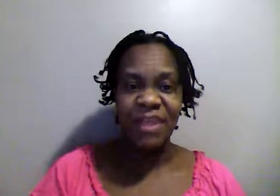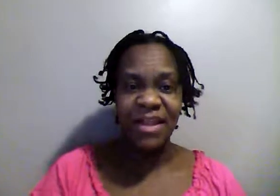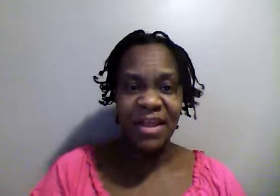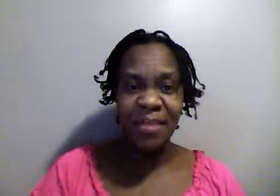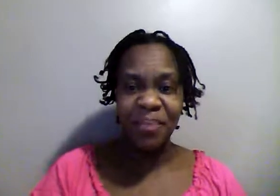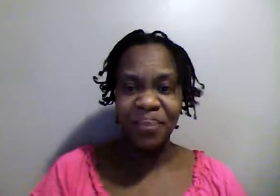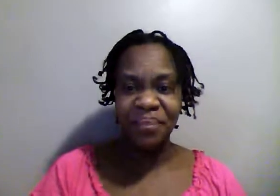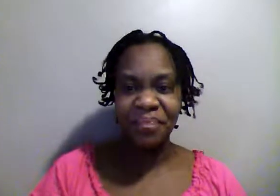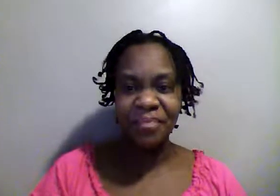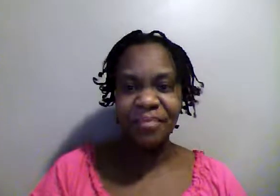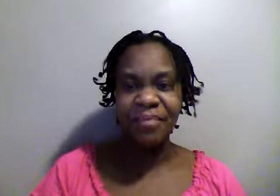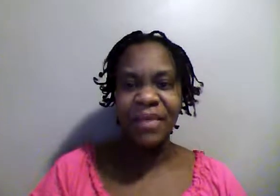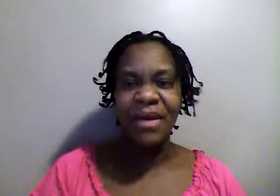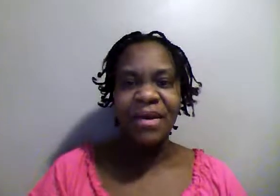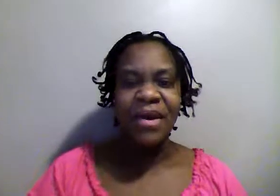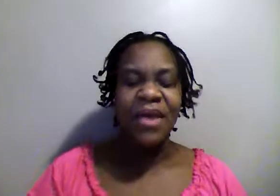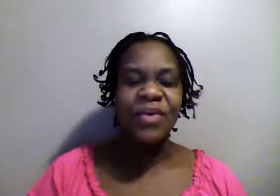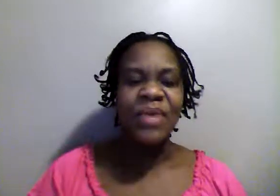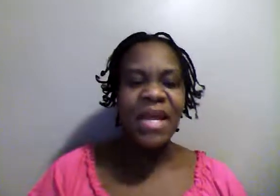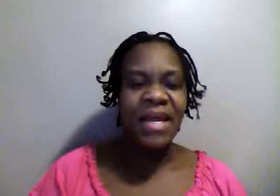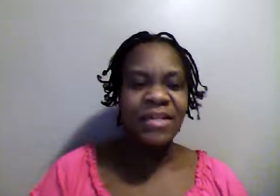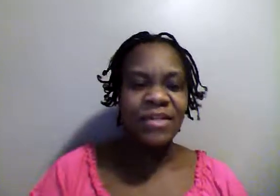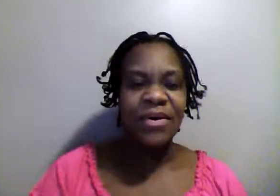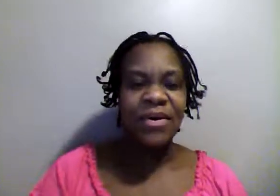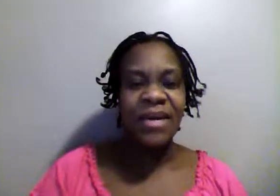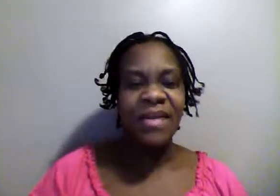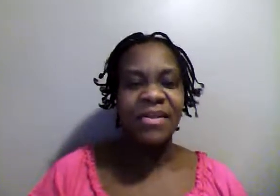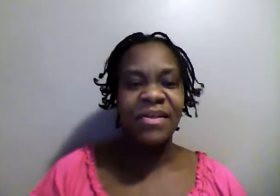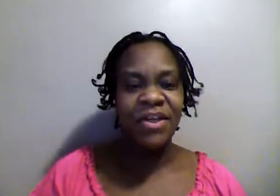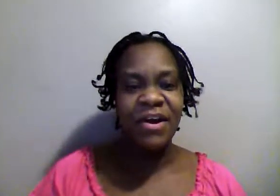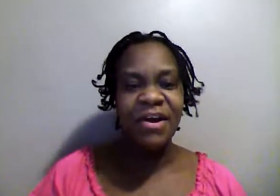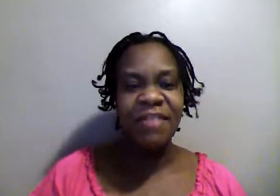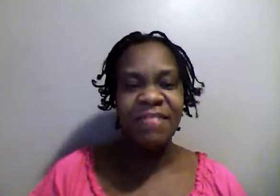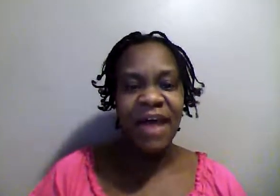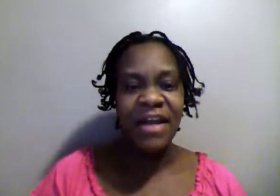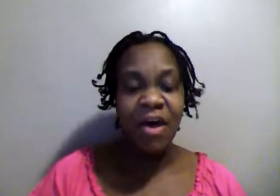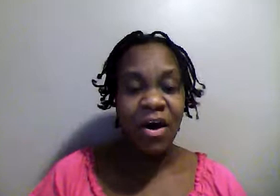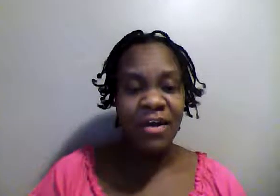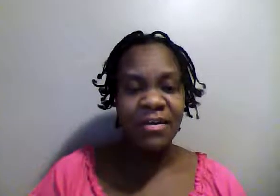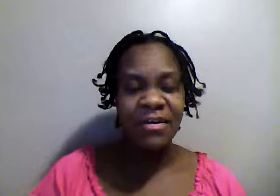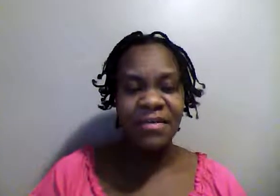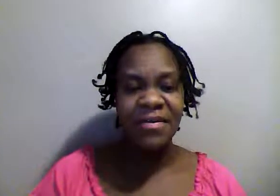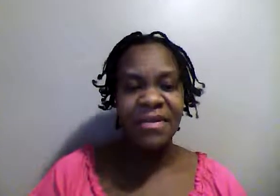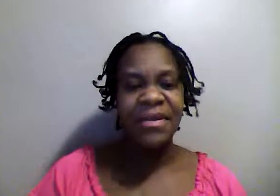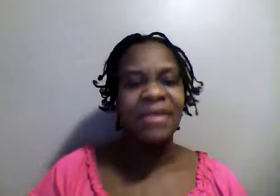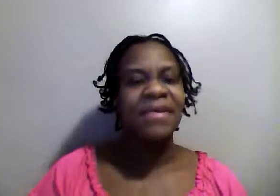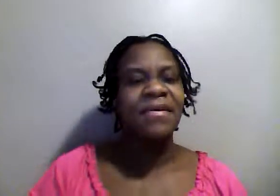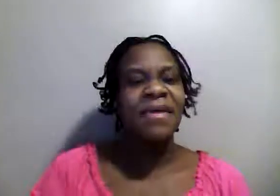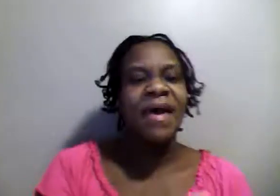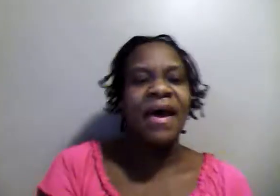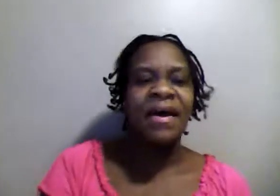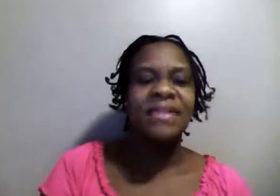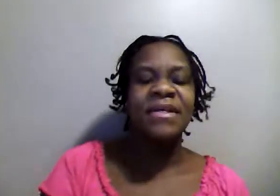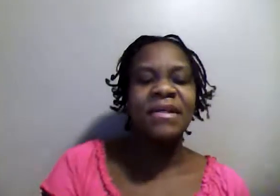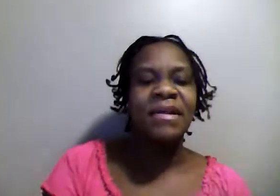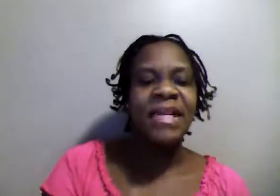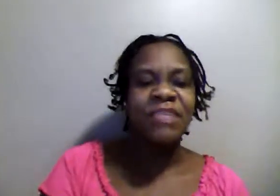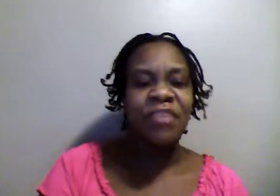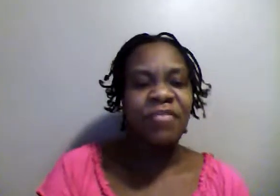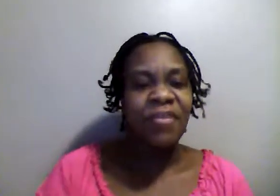them, you need to either turn a fan on and let it run for